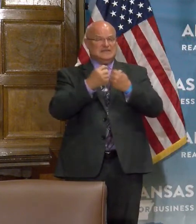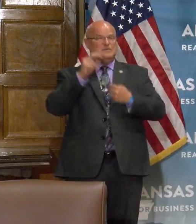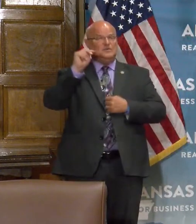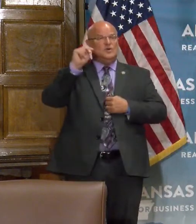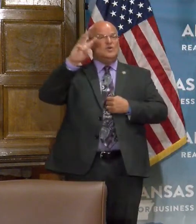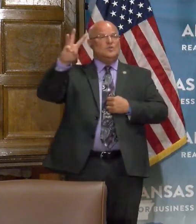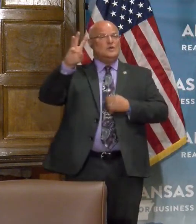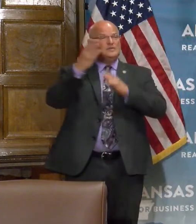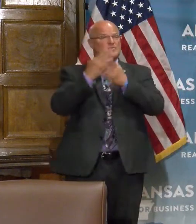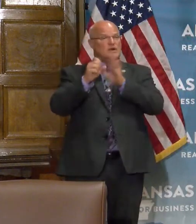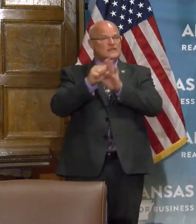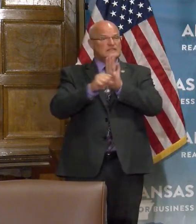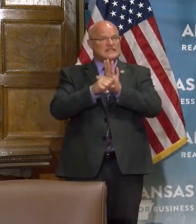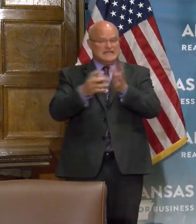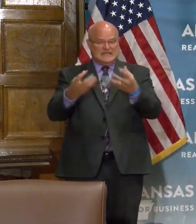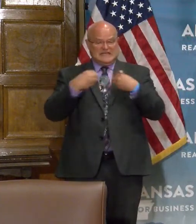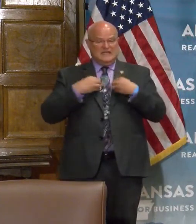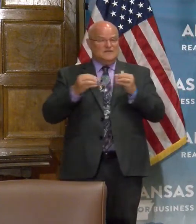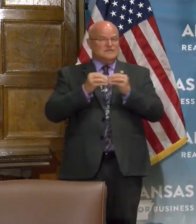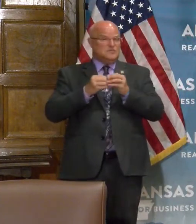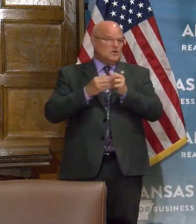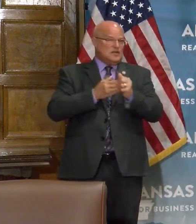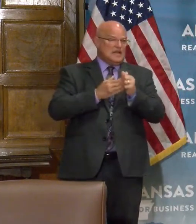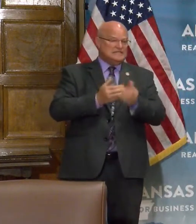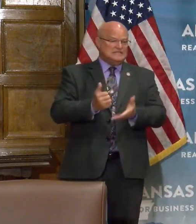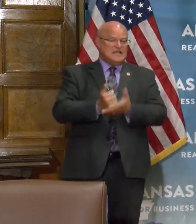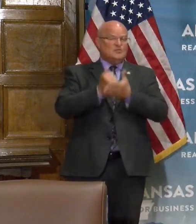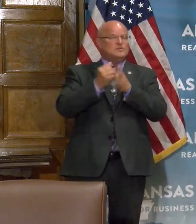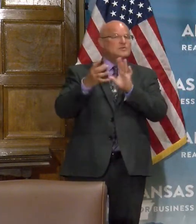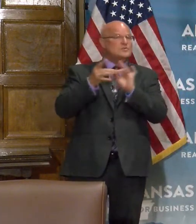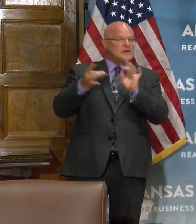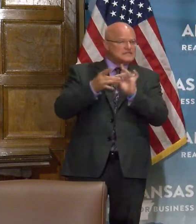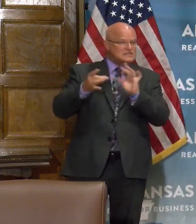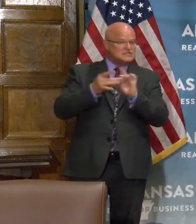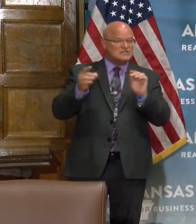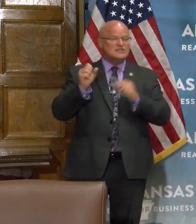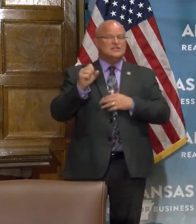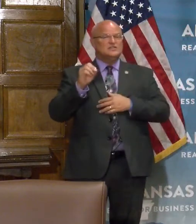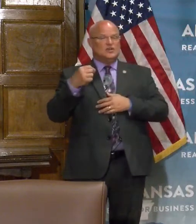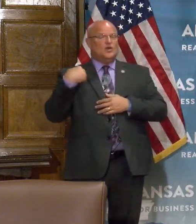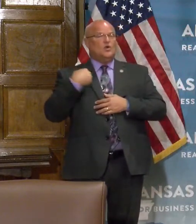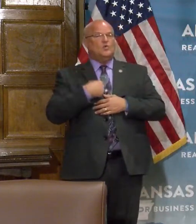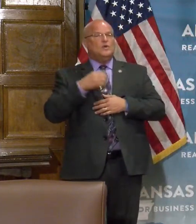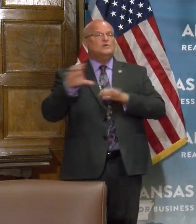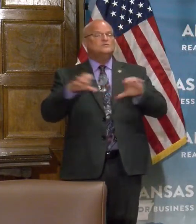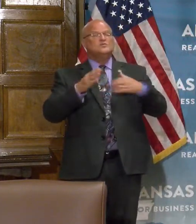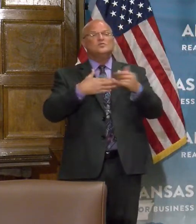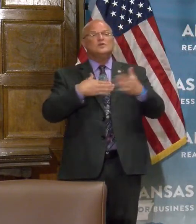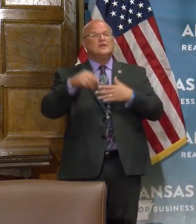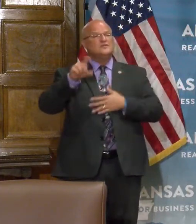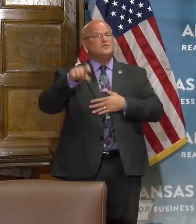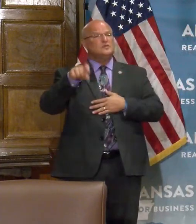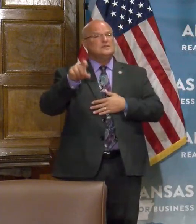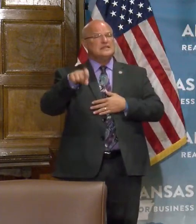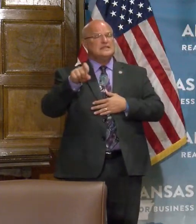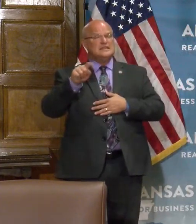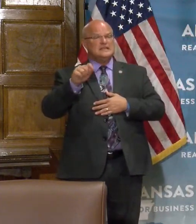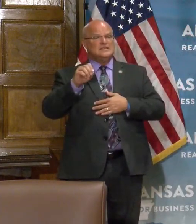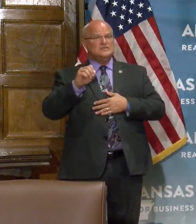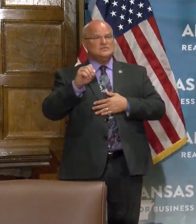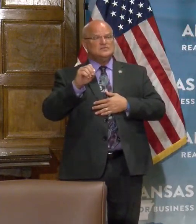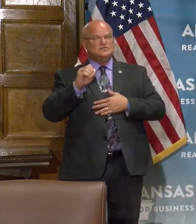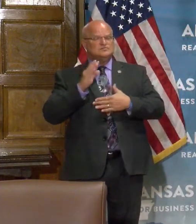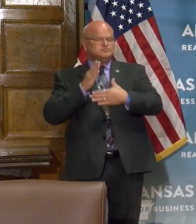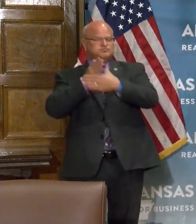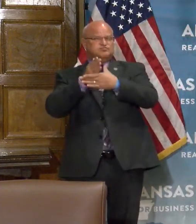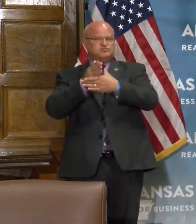state to give us further guidance and help us with messaging, and so we'll do whatever we need to interrupt